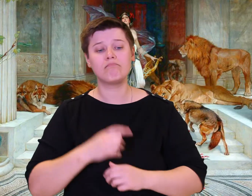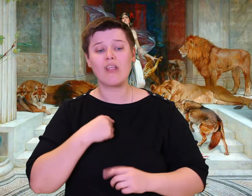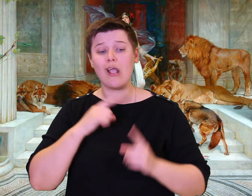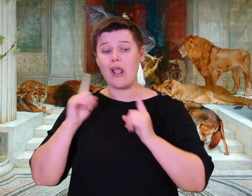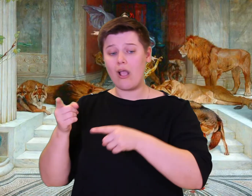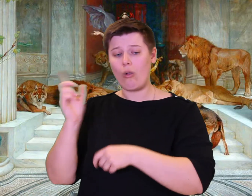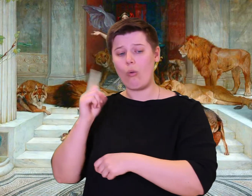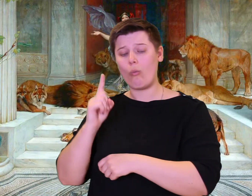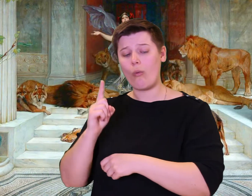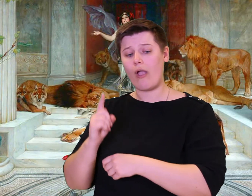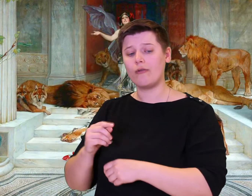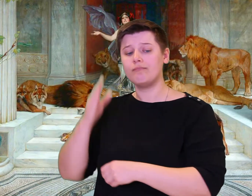said,